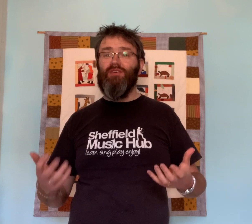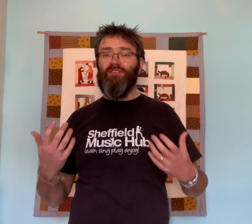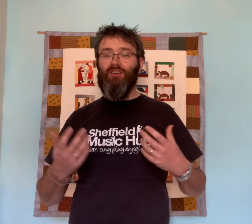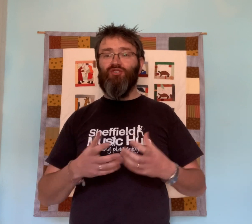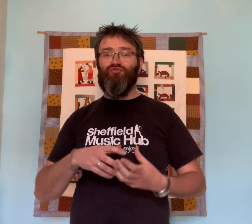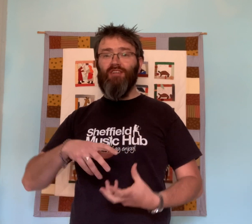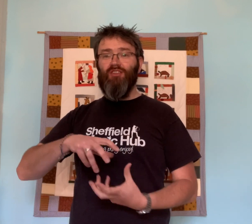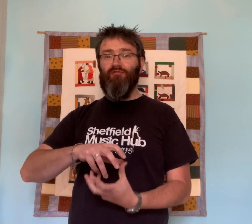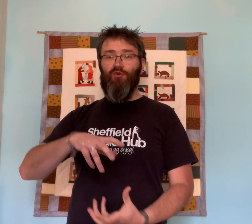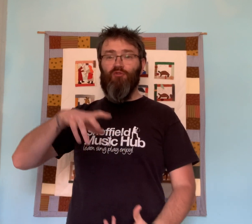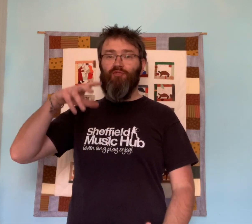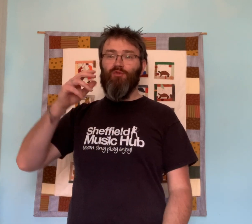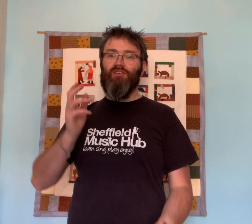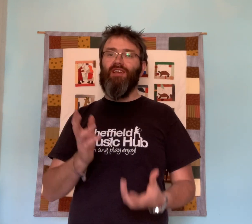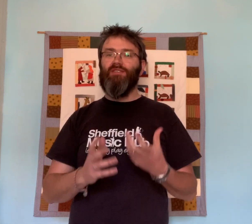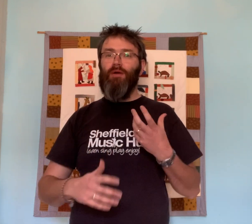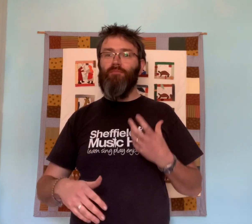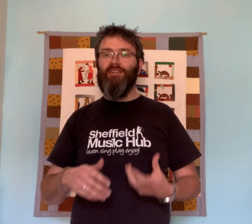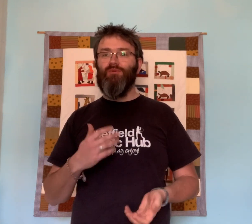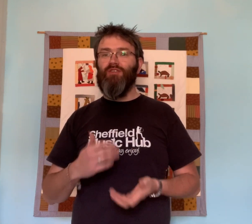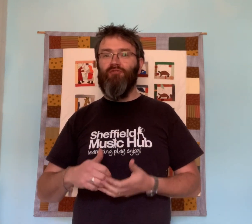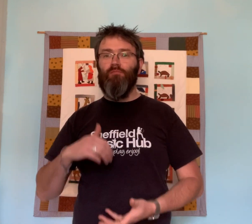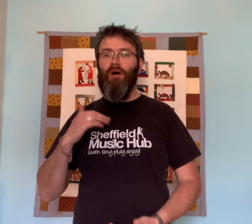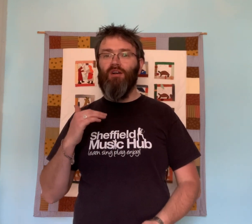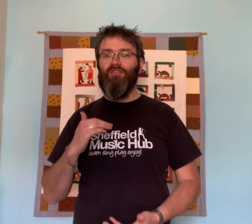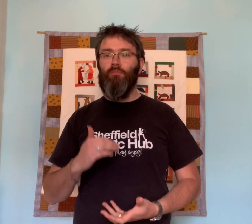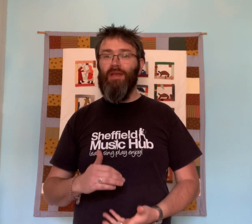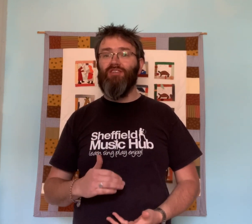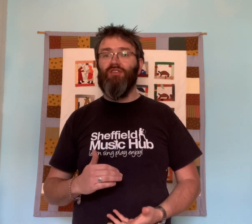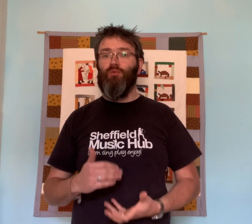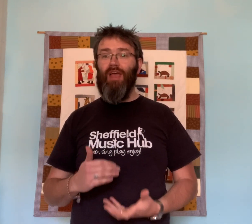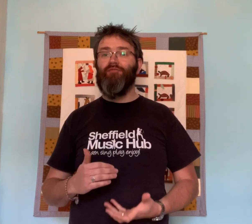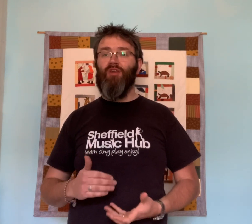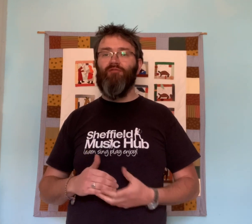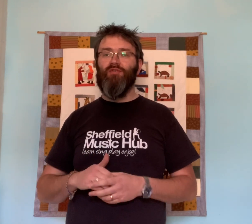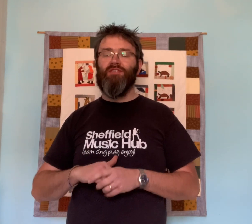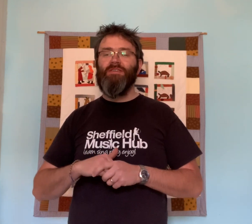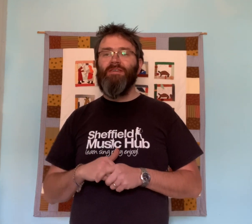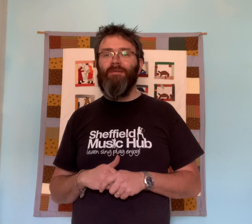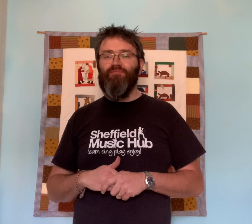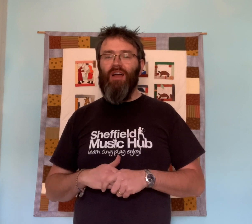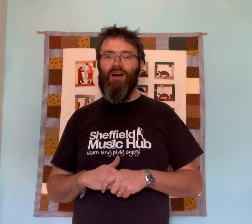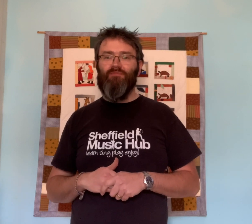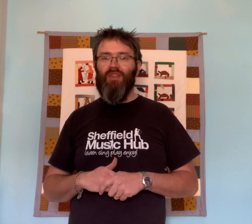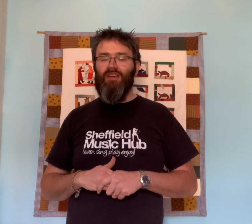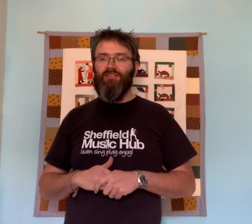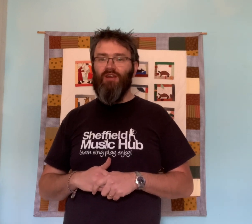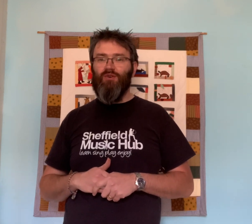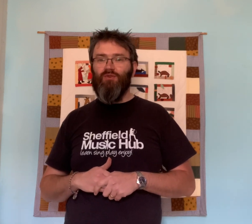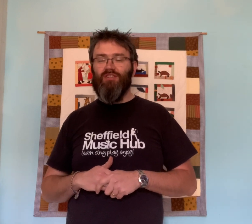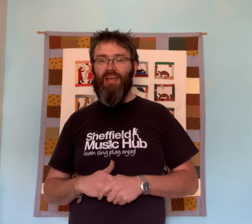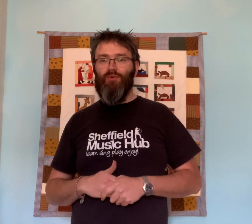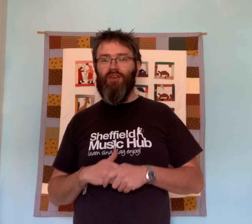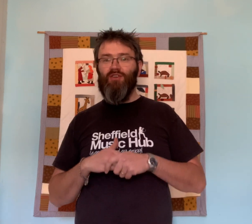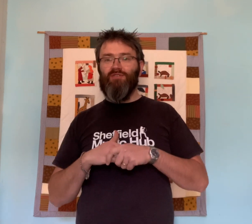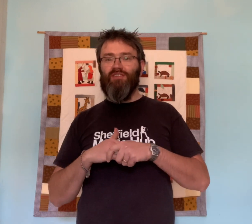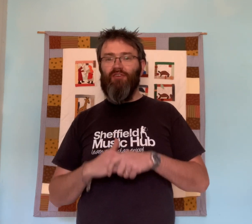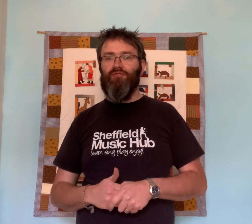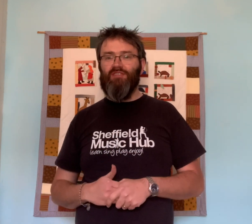start stretching the vocal folds and experimenting with the different parts of the pitch that we have in our voice. So today we're going to use a different sound